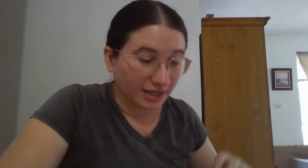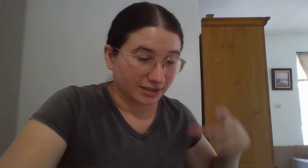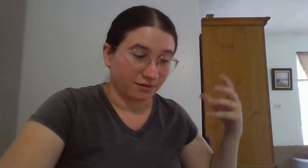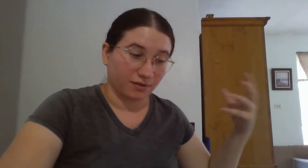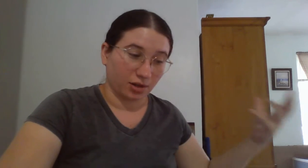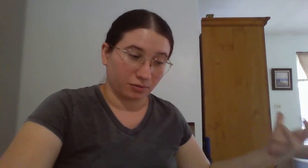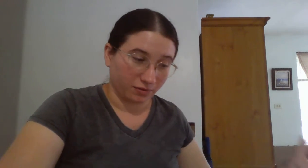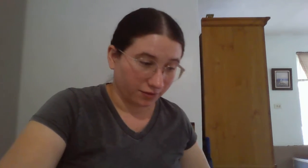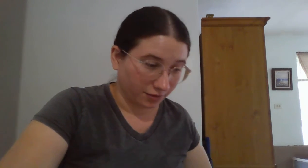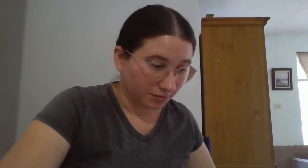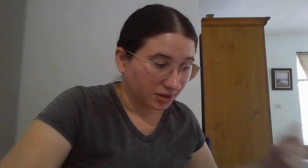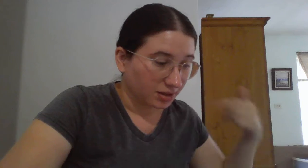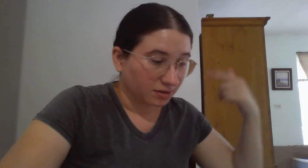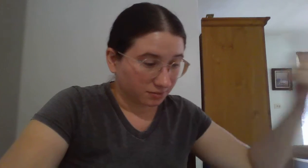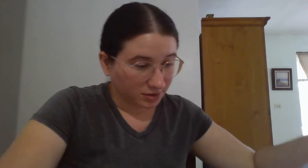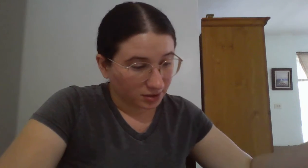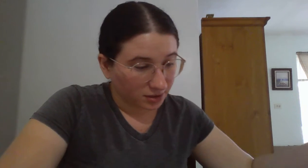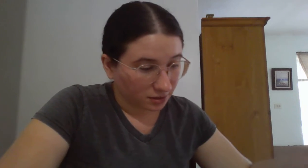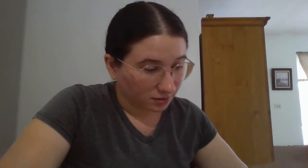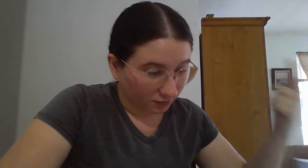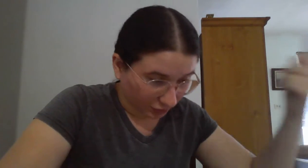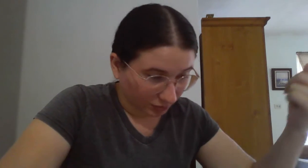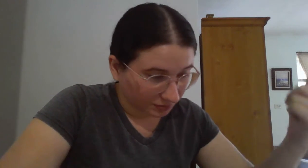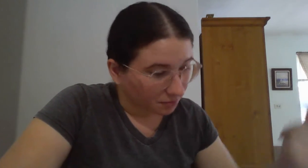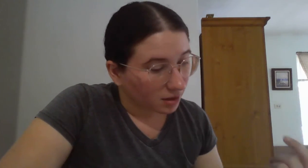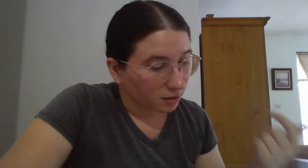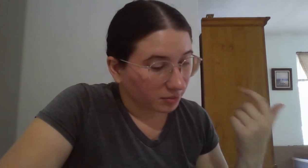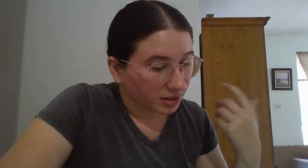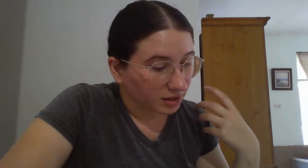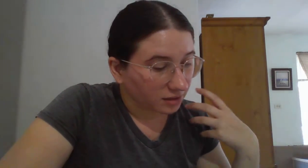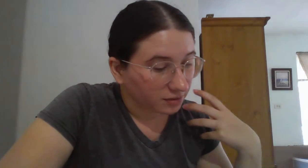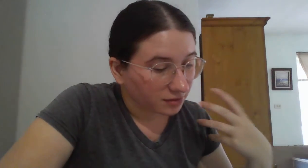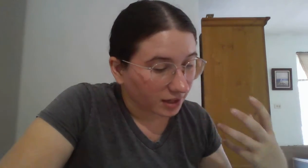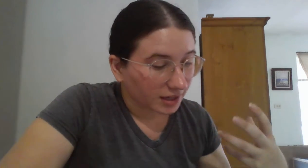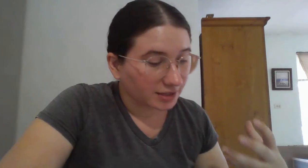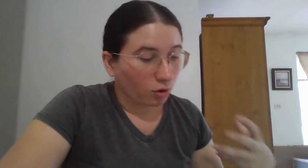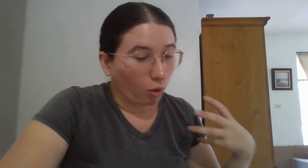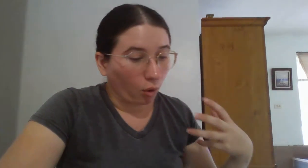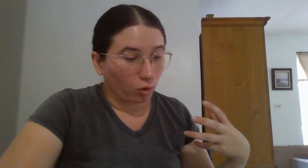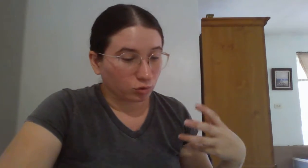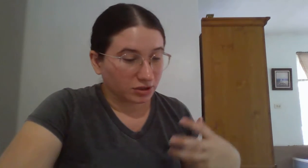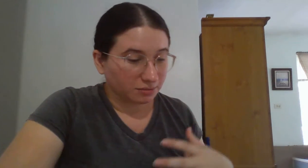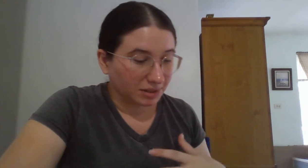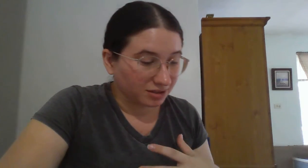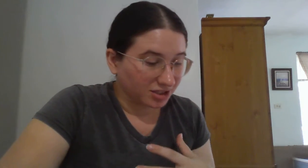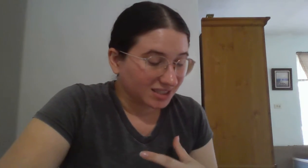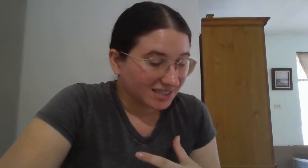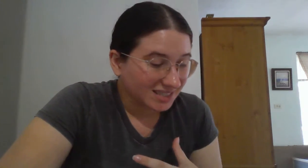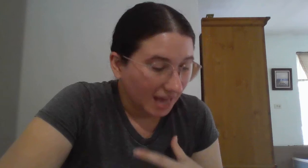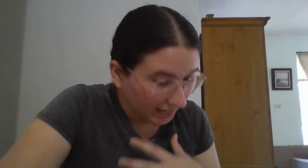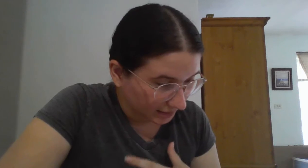has the following form. First one, the beginning of the sign has a hold which appears